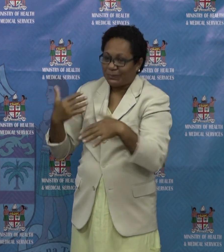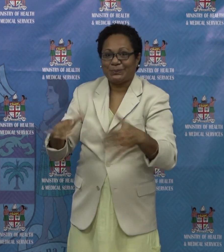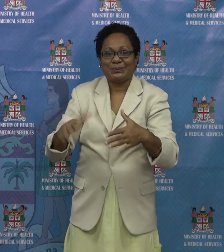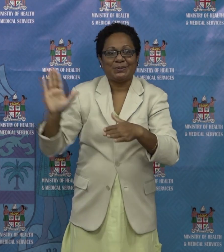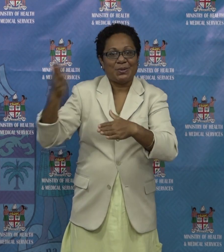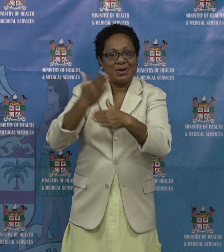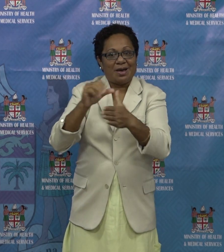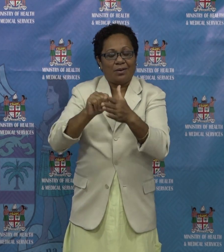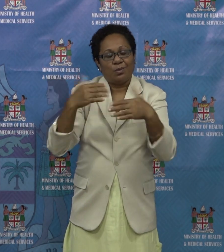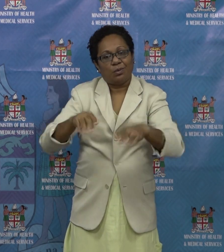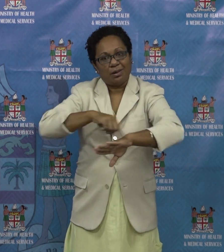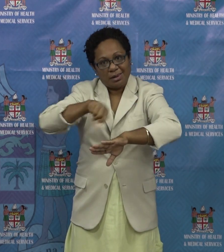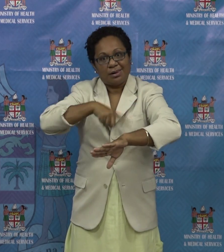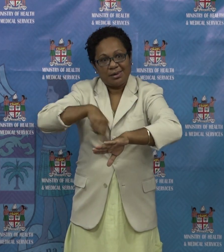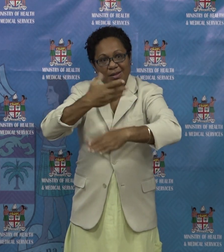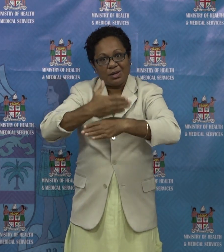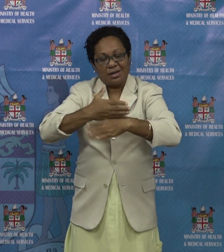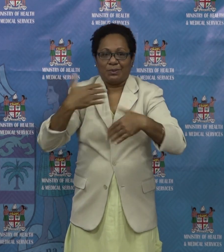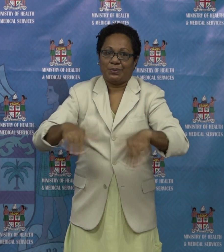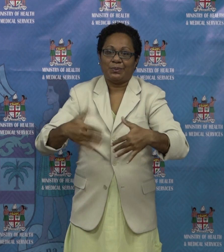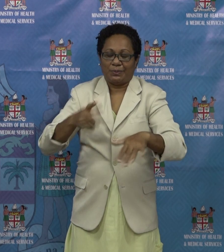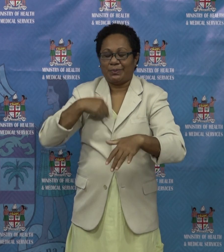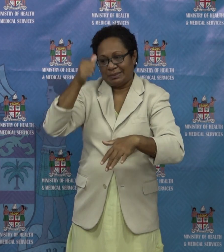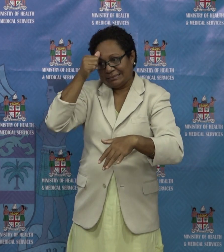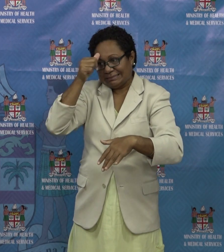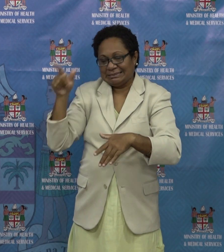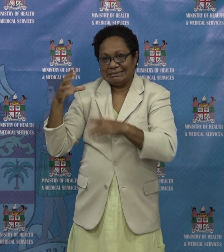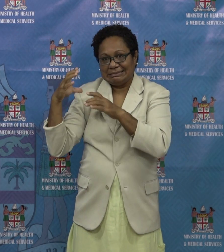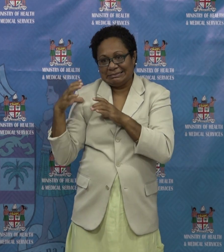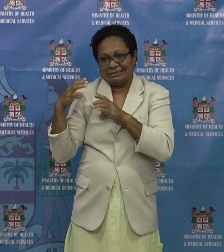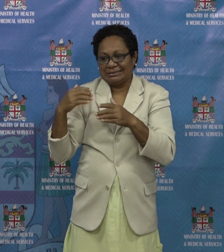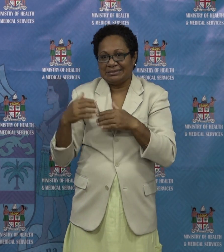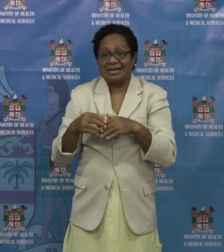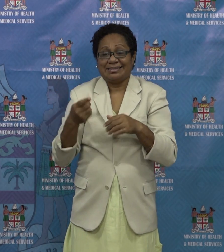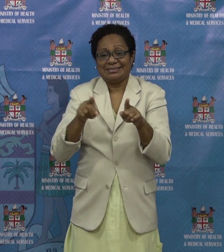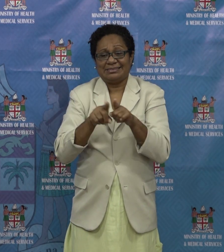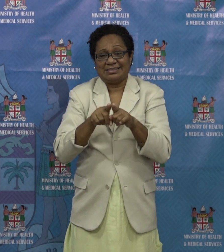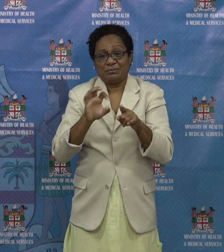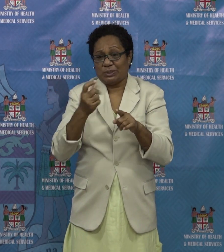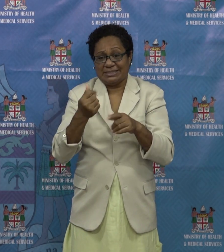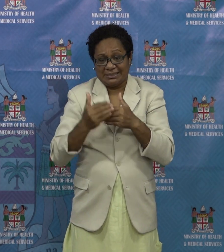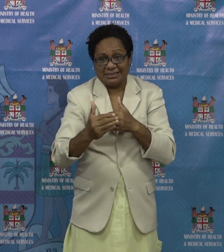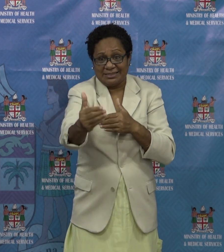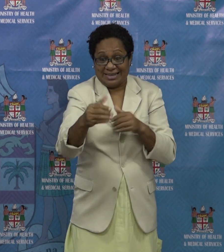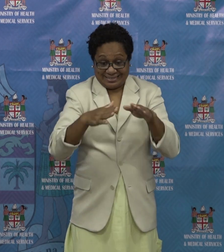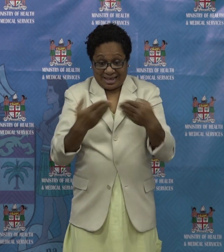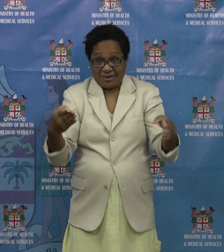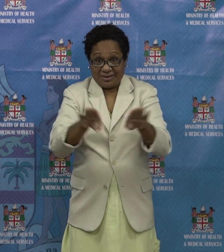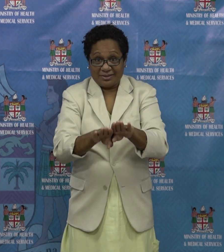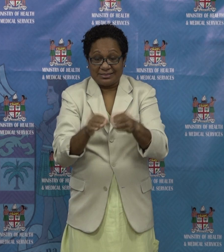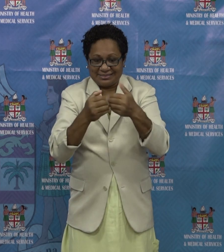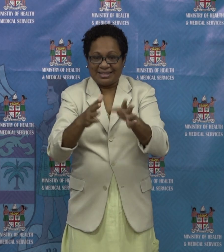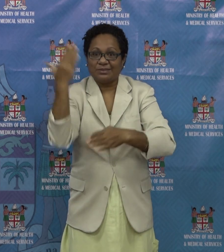putting in and the hard hours. No doubt tough times that lie ahead, including with the lockdown starting